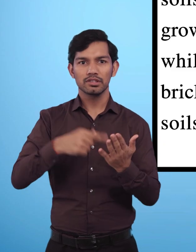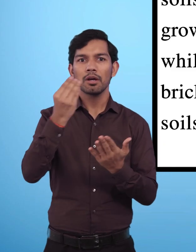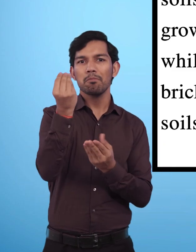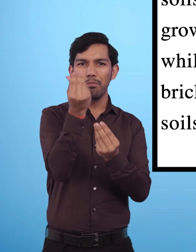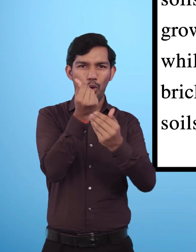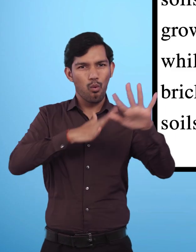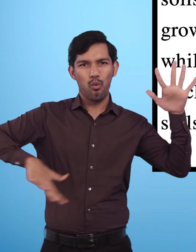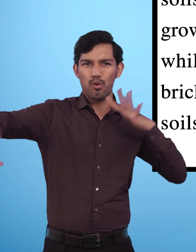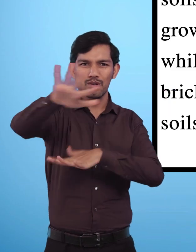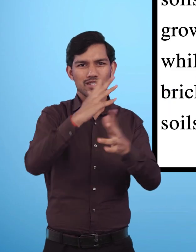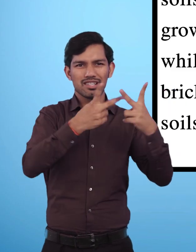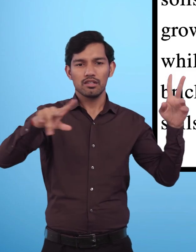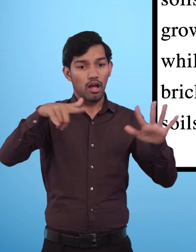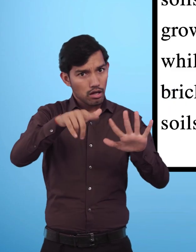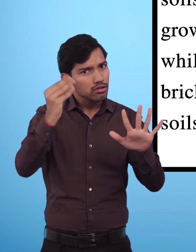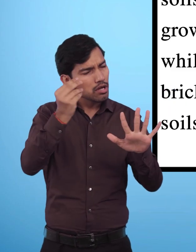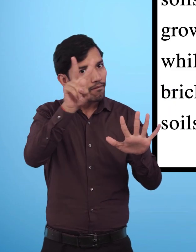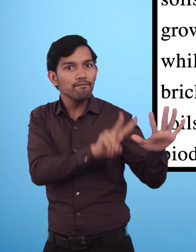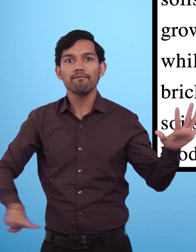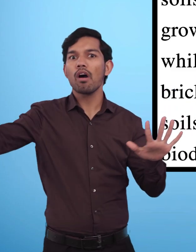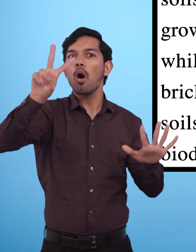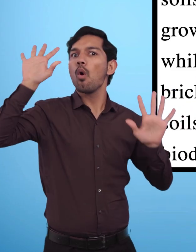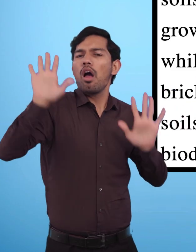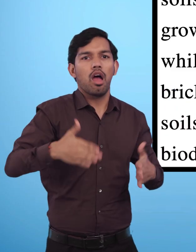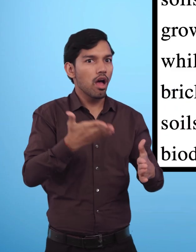Soil is a precious treasure that supports biodiversity.